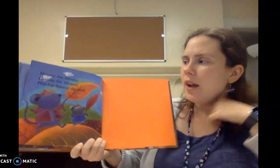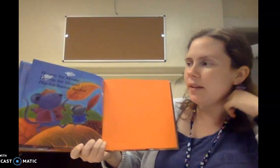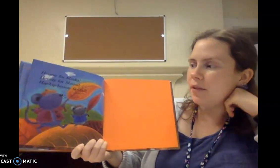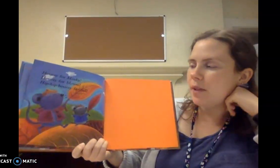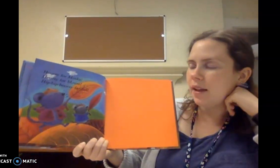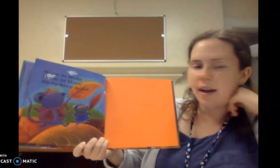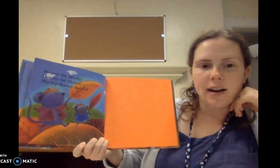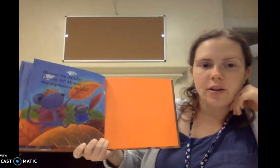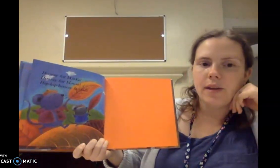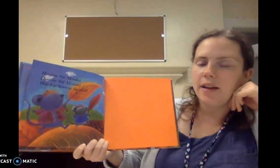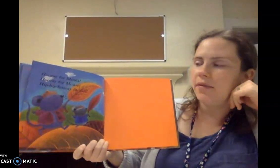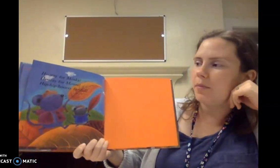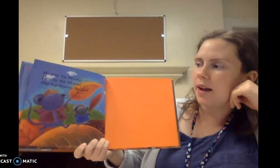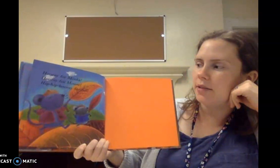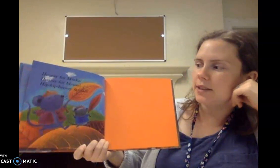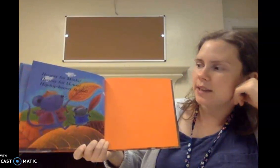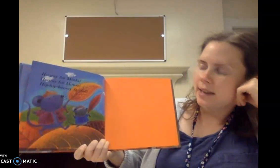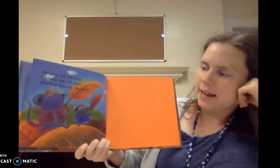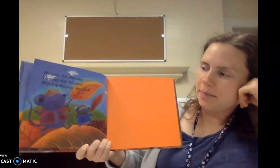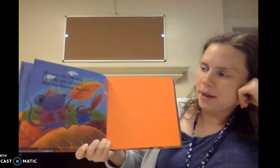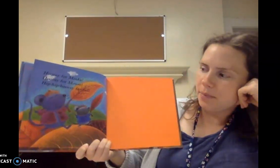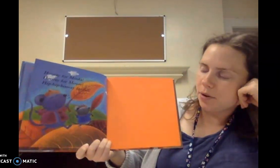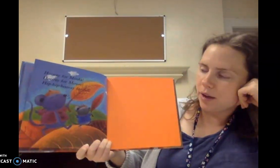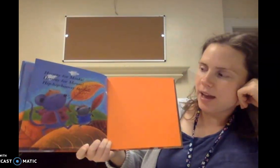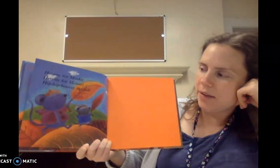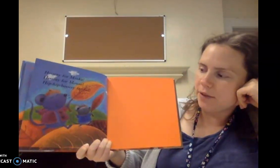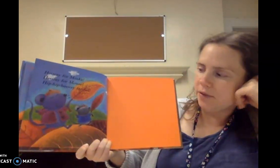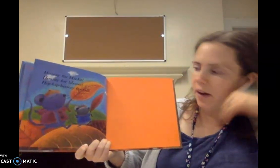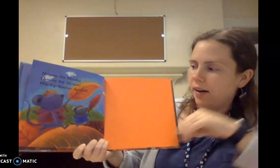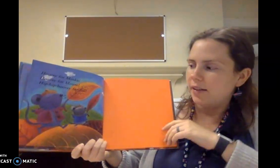Hooray for Minka. Hooray for Mouse. Hip hip hooray for fall.